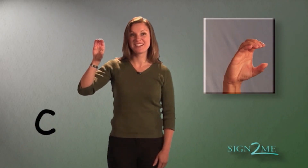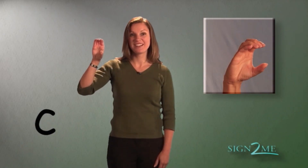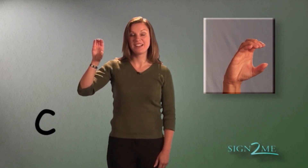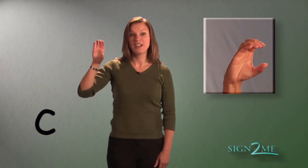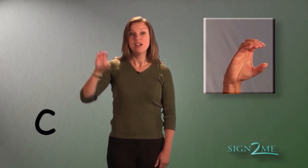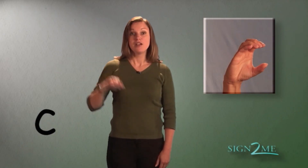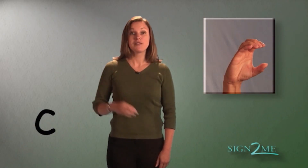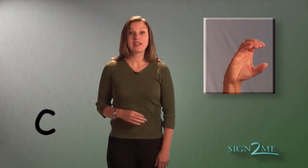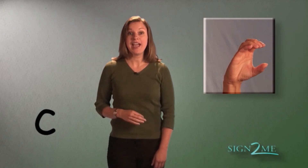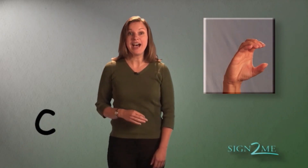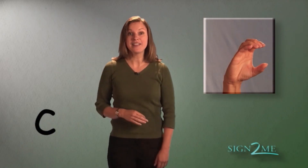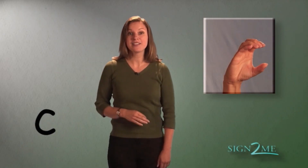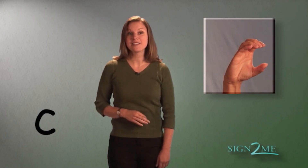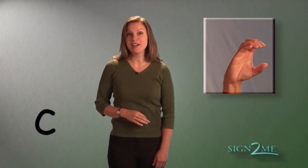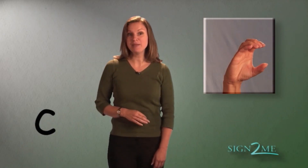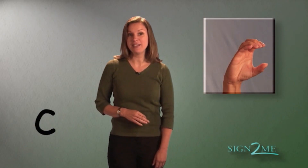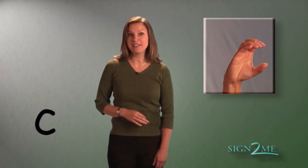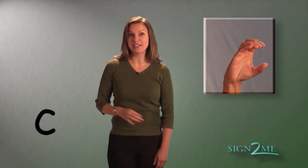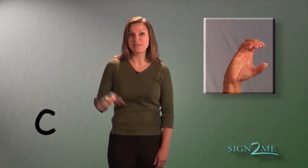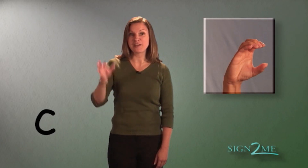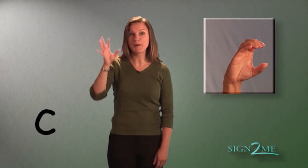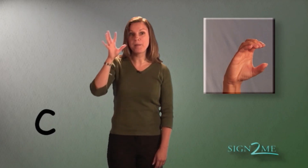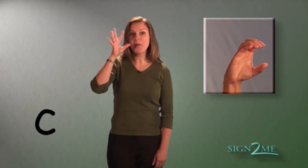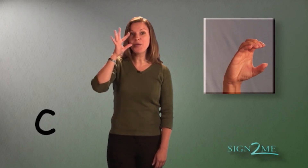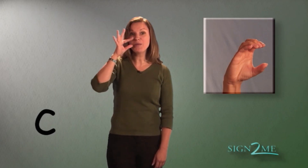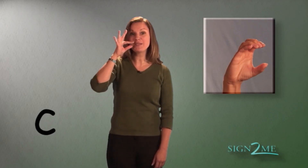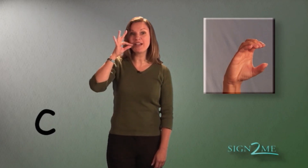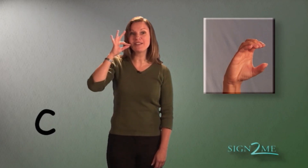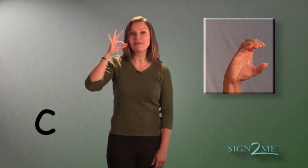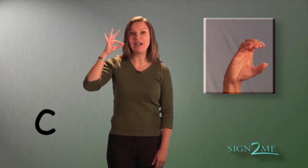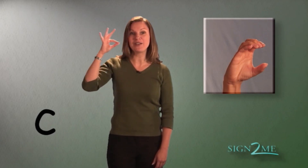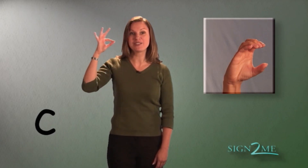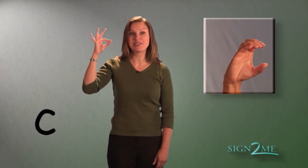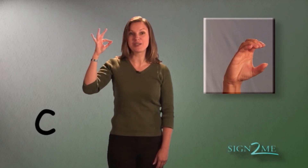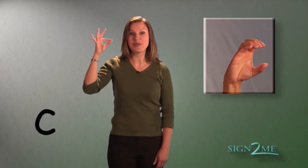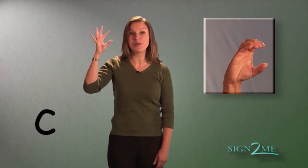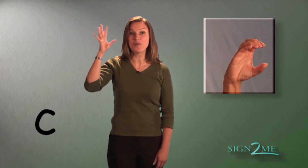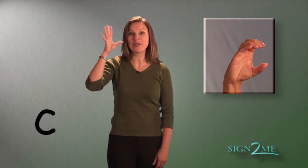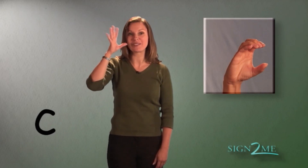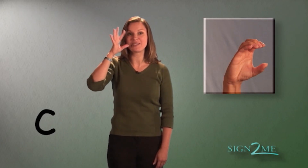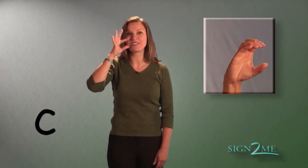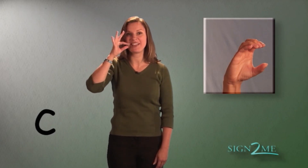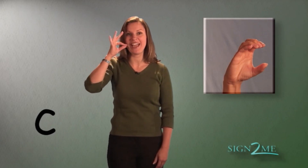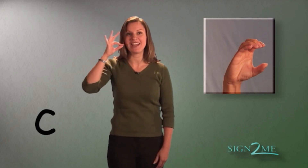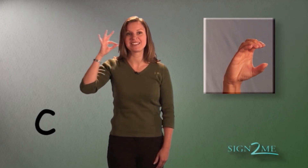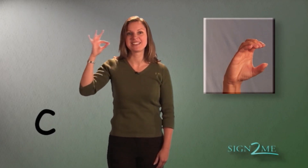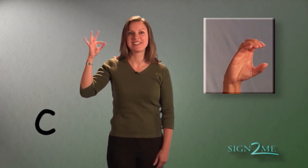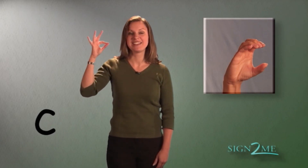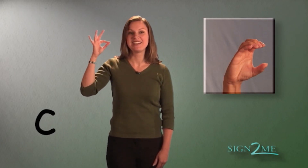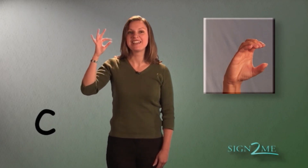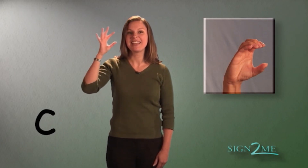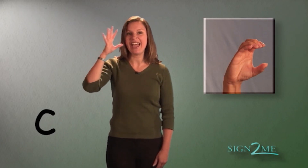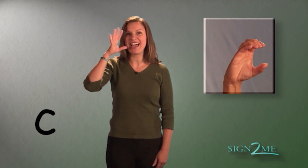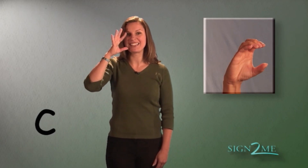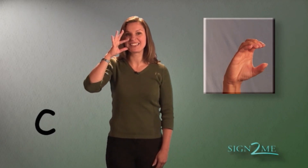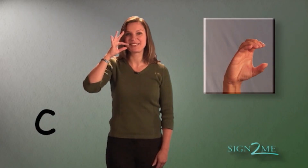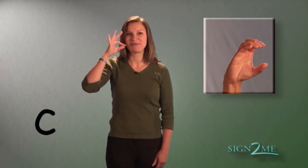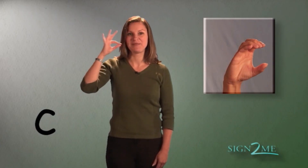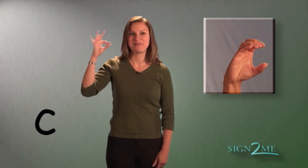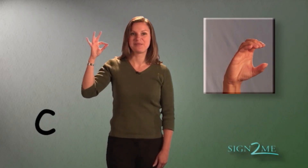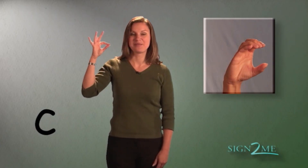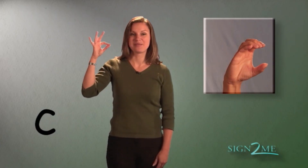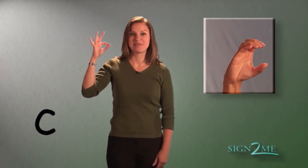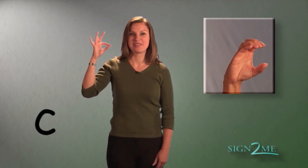C. For cat, the thumb and index finger pull beside your mouth to show the whiskers of a cat. Cat.